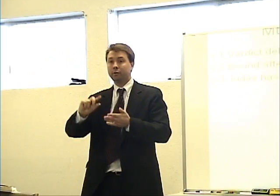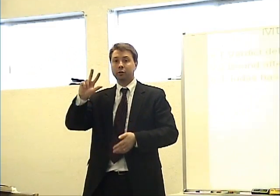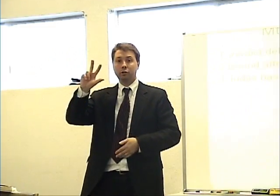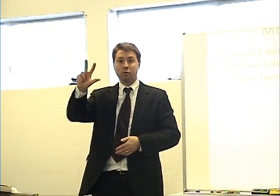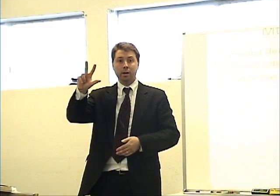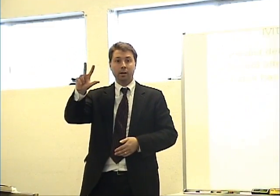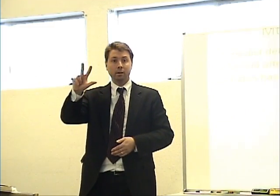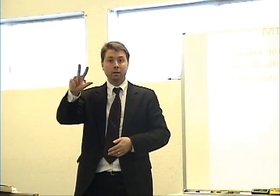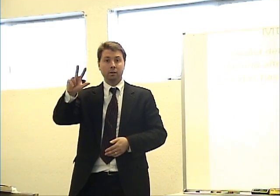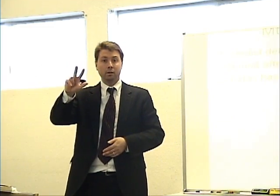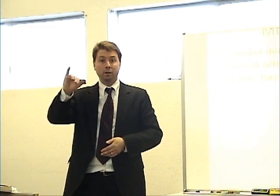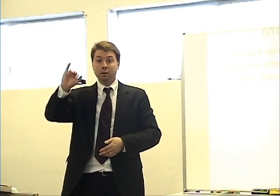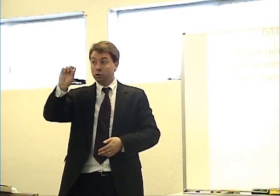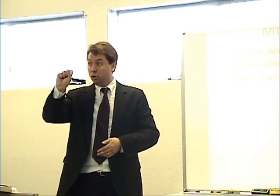Verse 3.